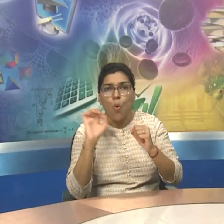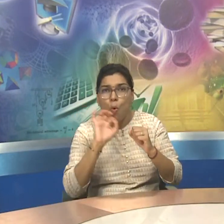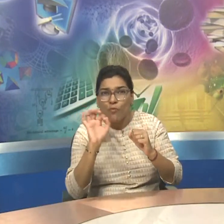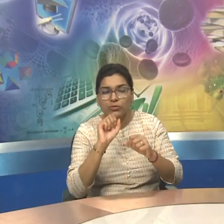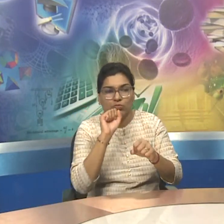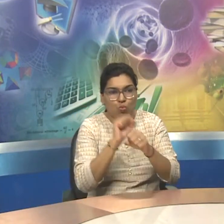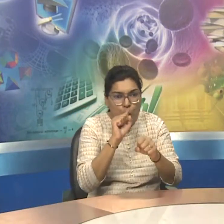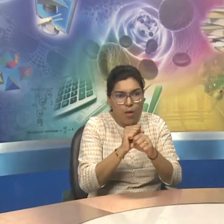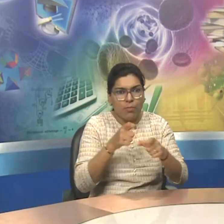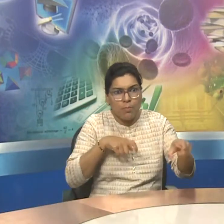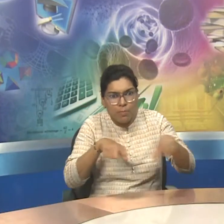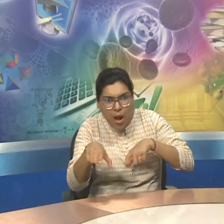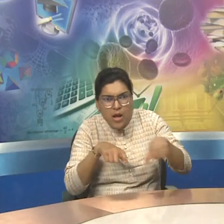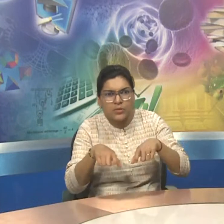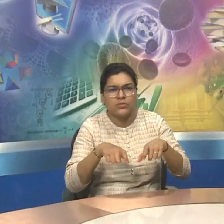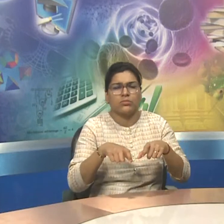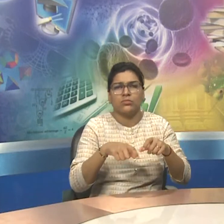political parties,